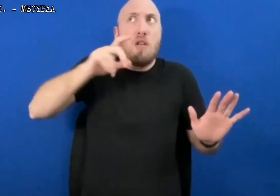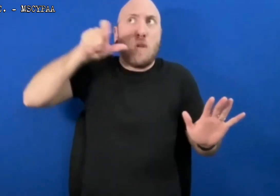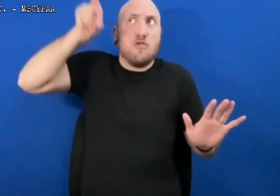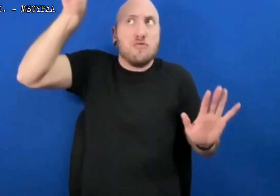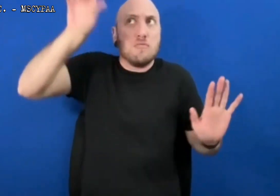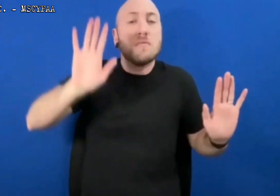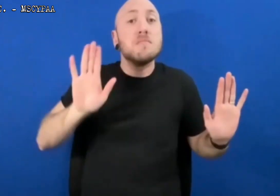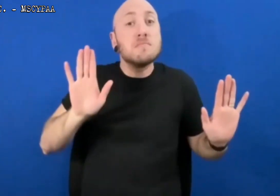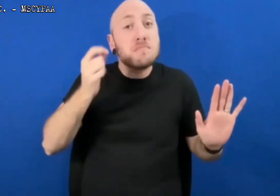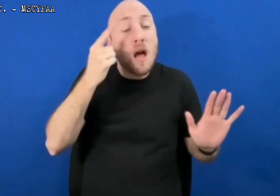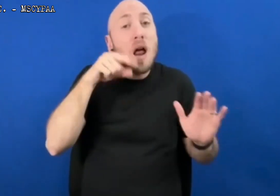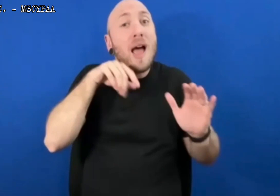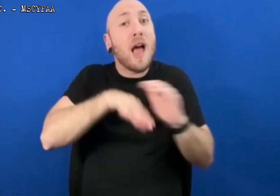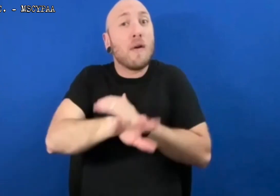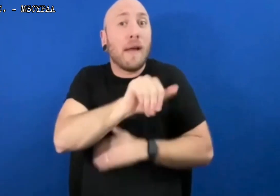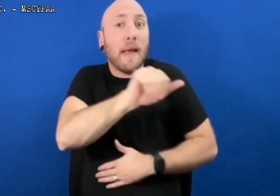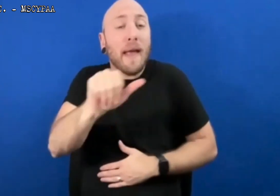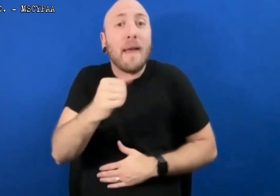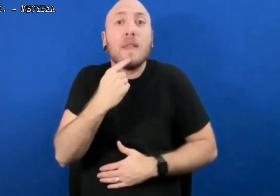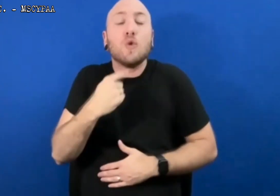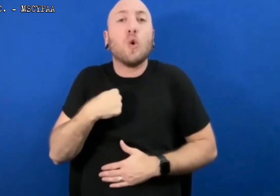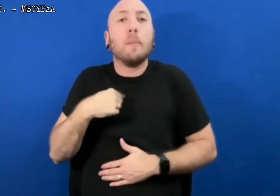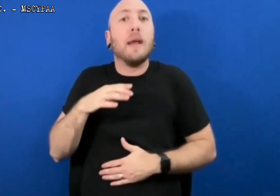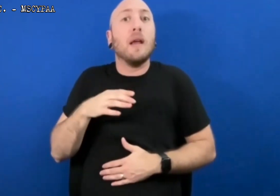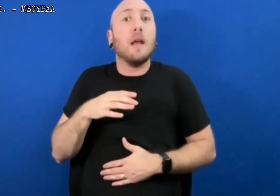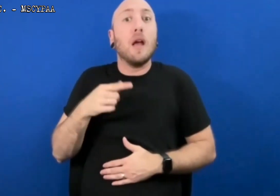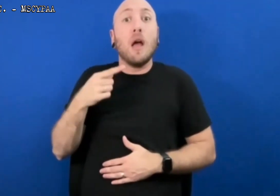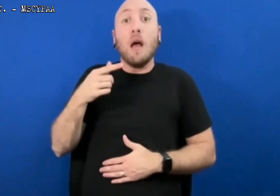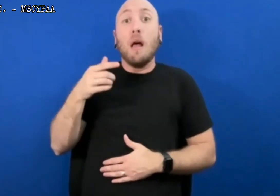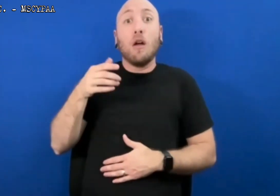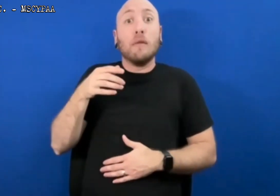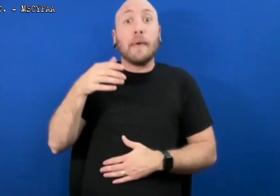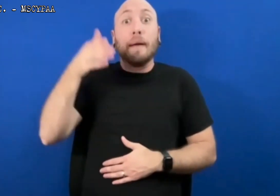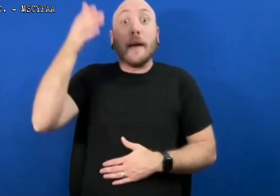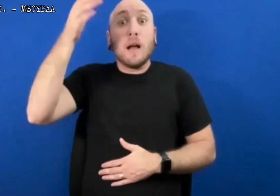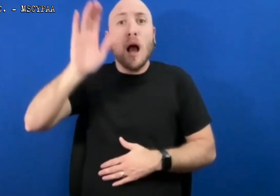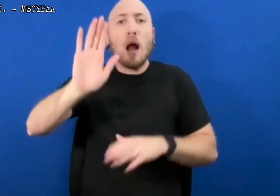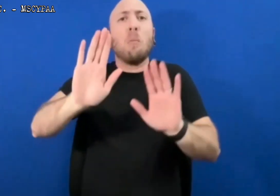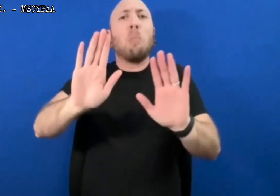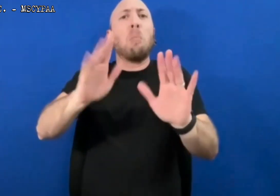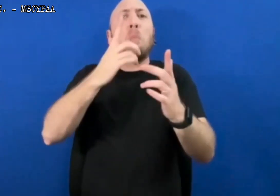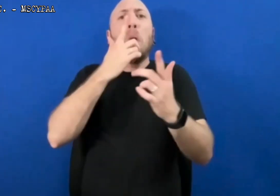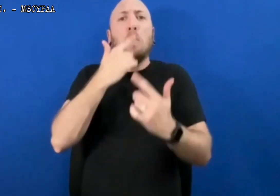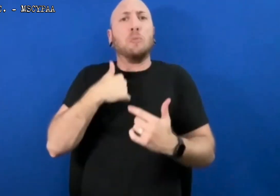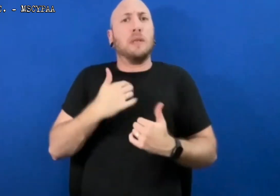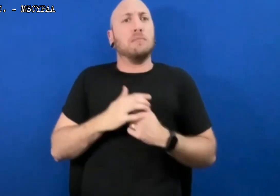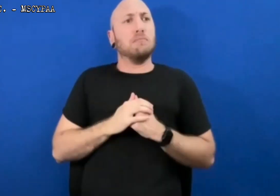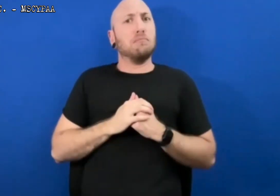to try to believe in something greater than myself. And so I ended up